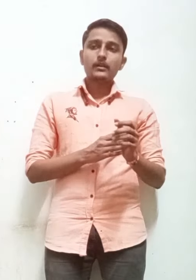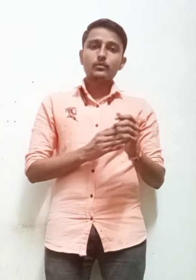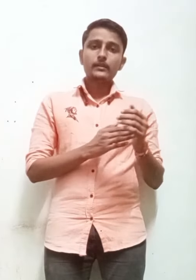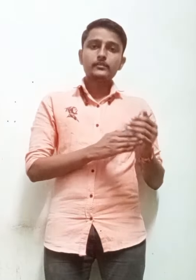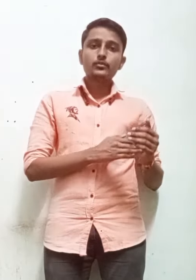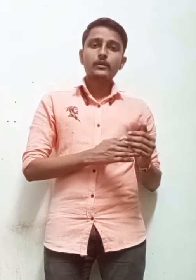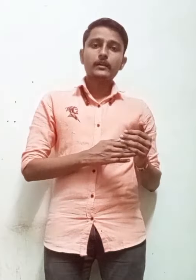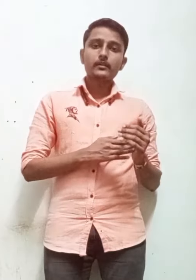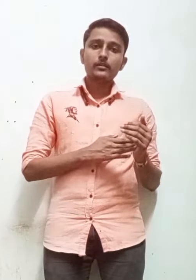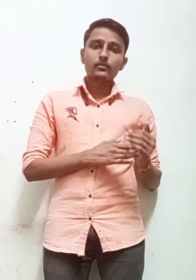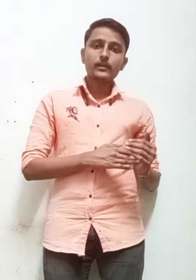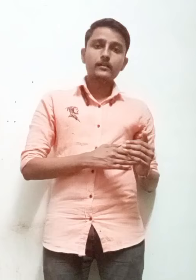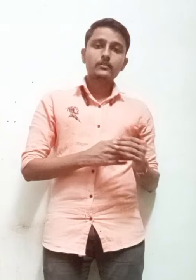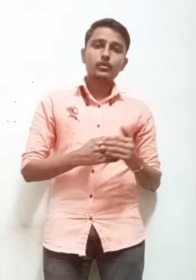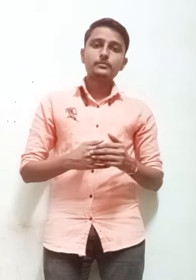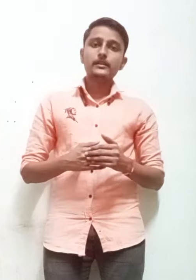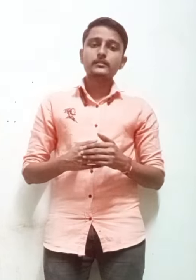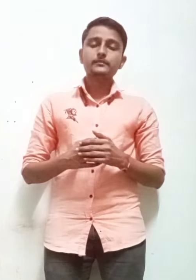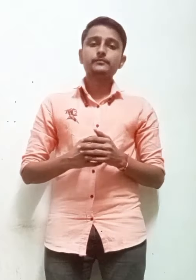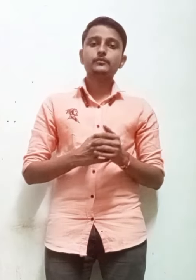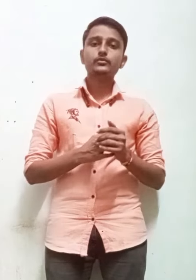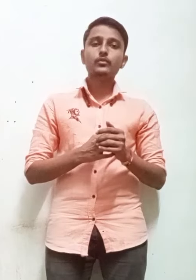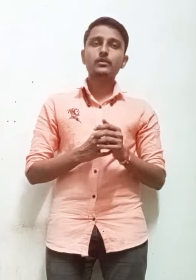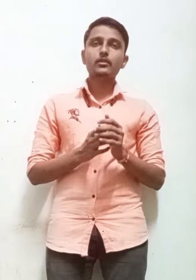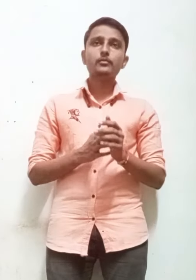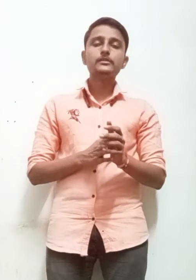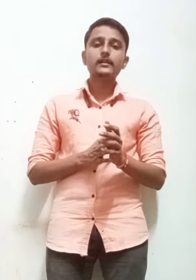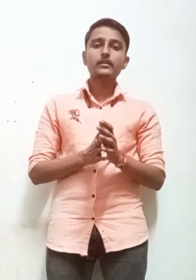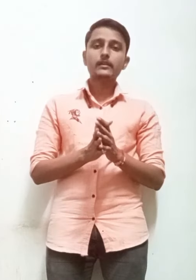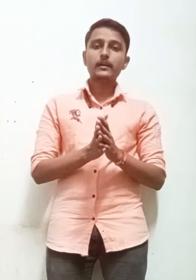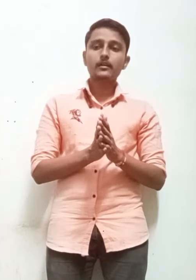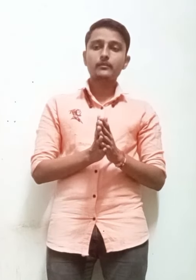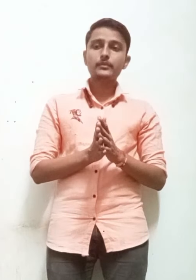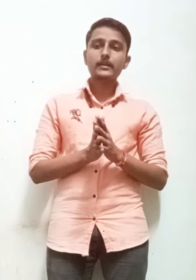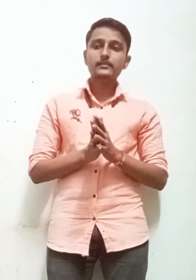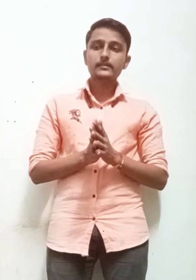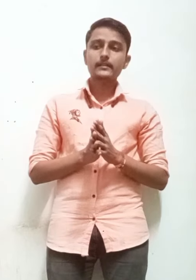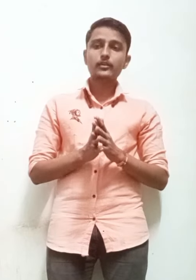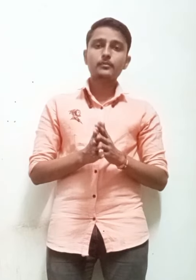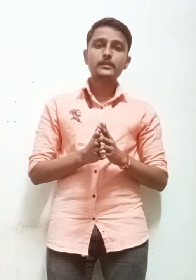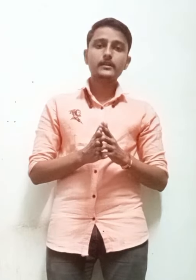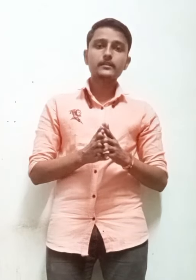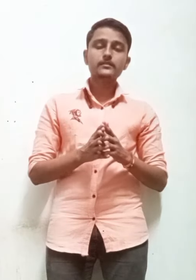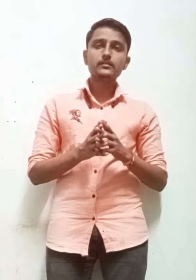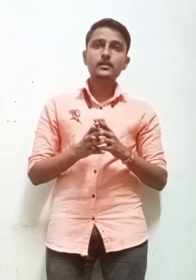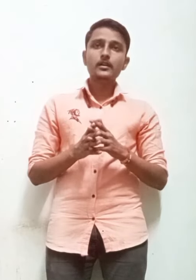Now let's look at objects. So we can say that object is